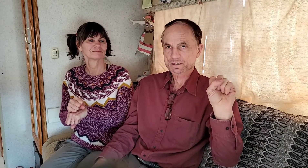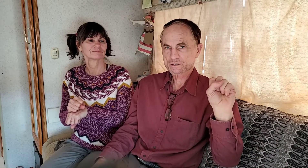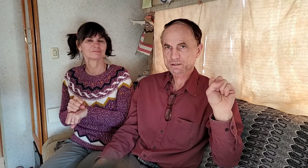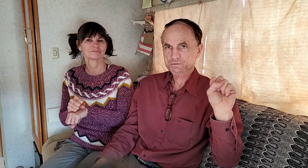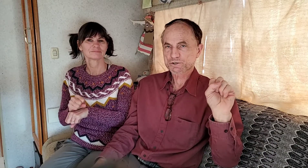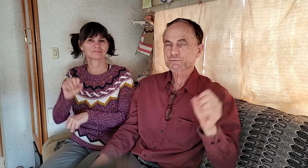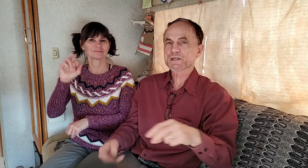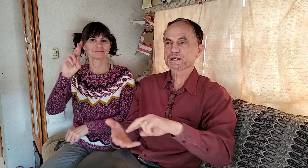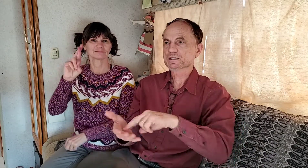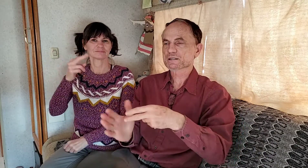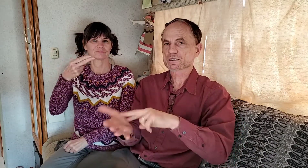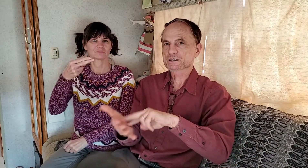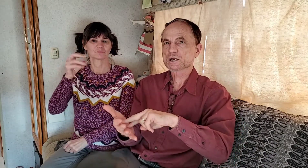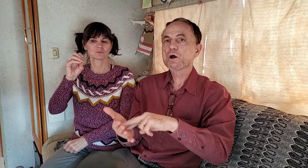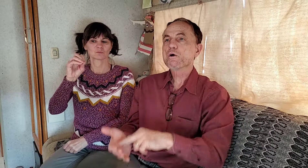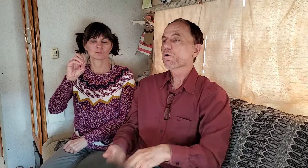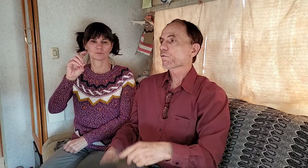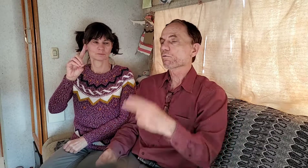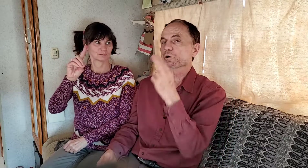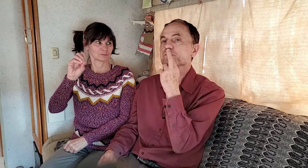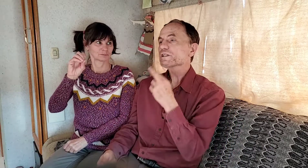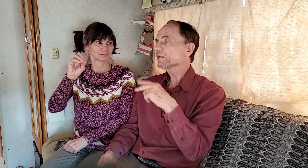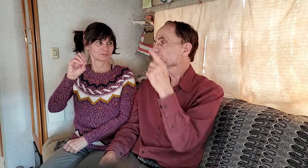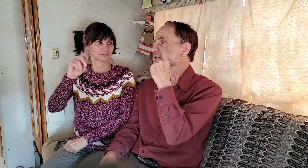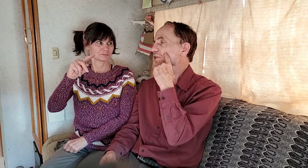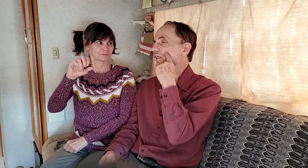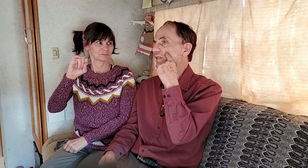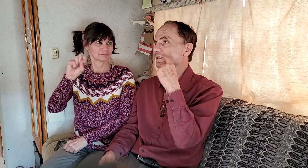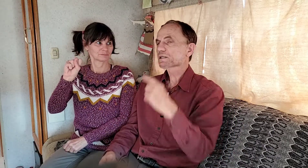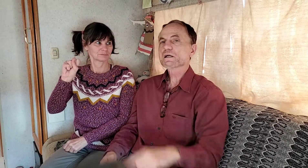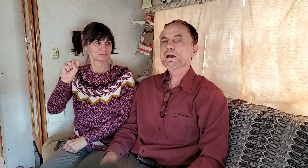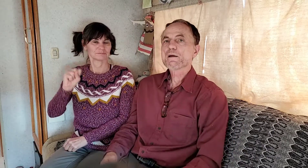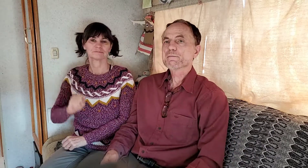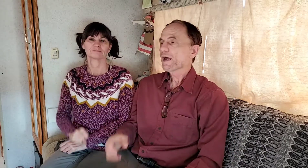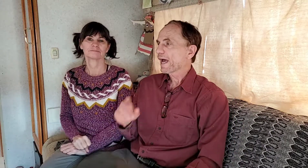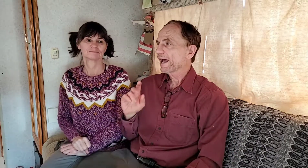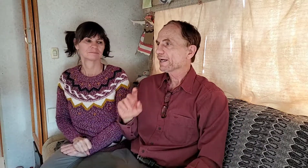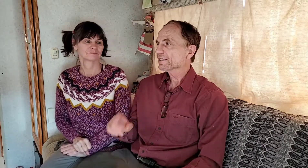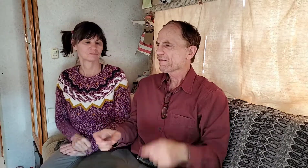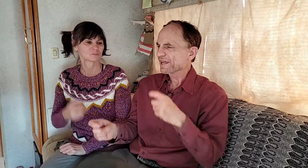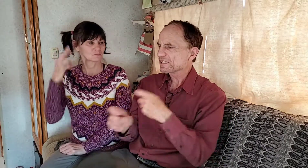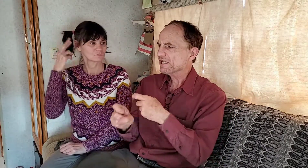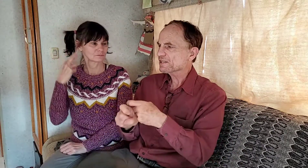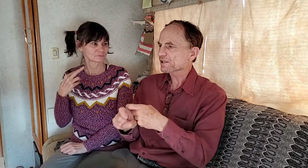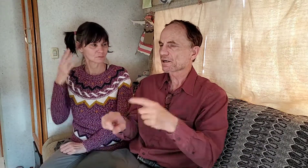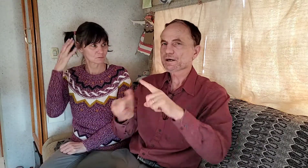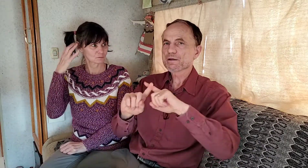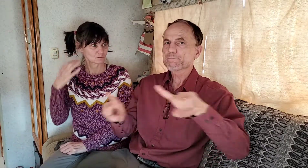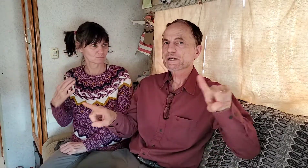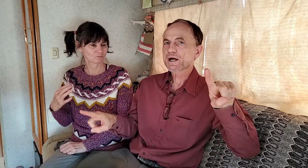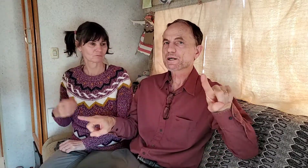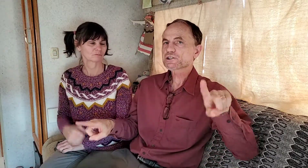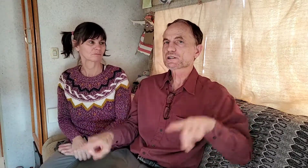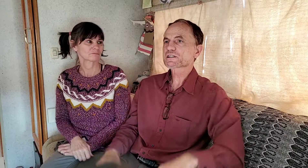Rhodopis, which means rosy cheeks. And they tease her because she is